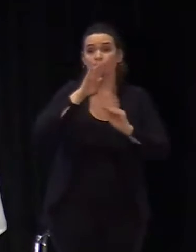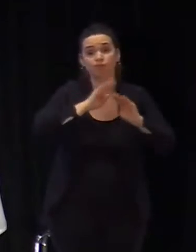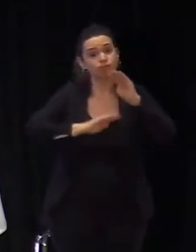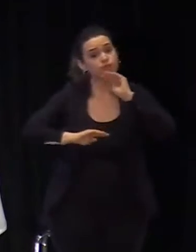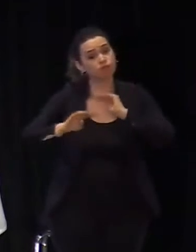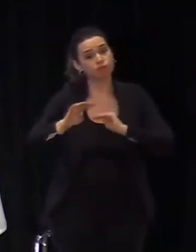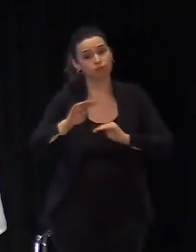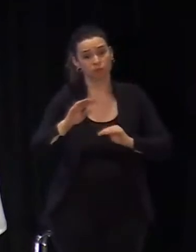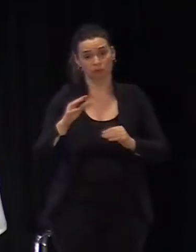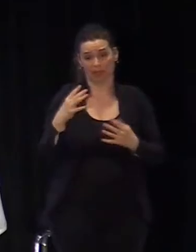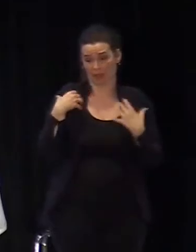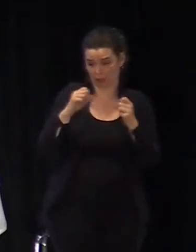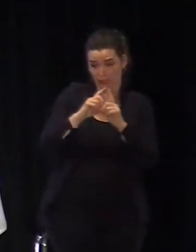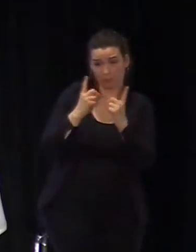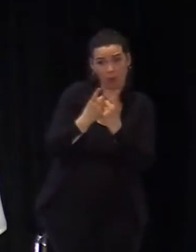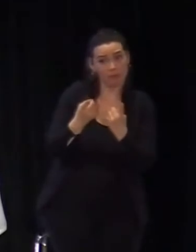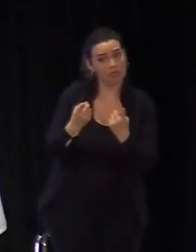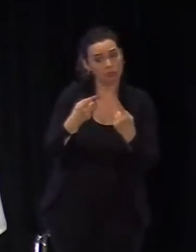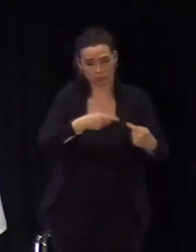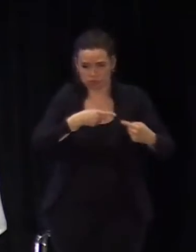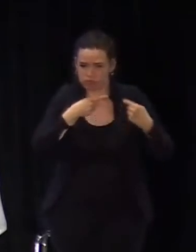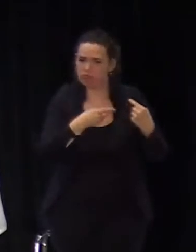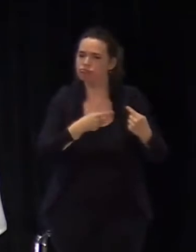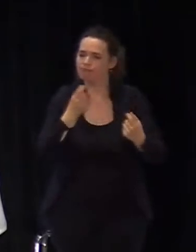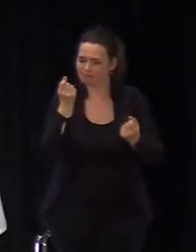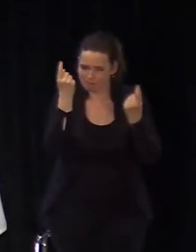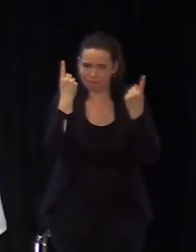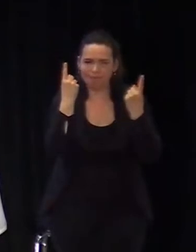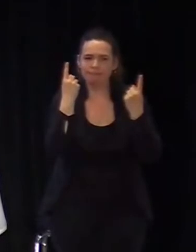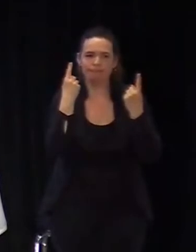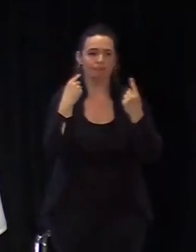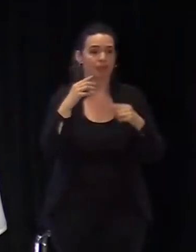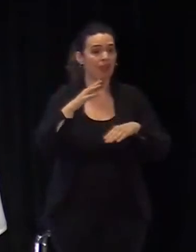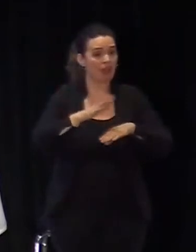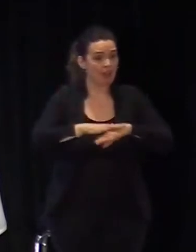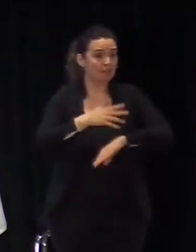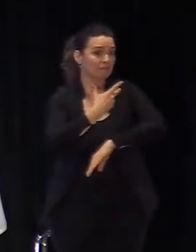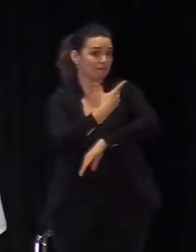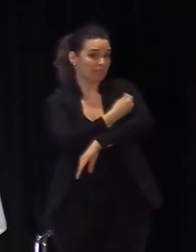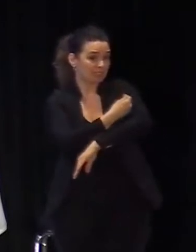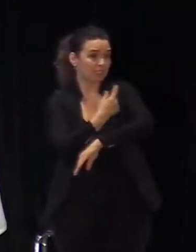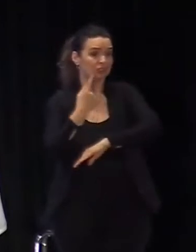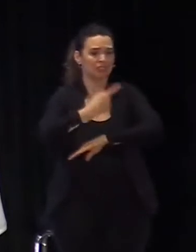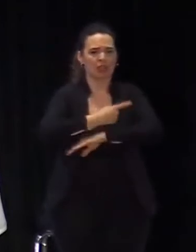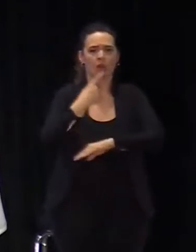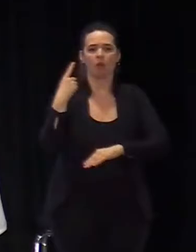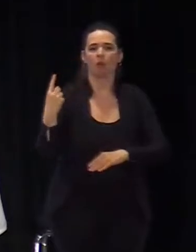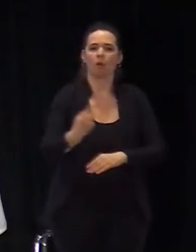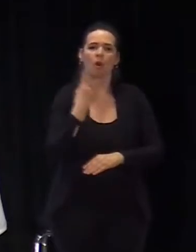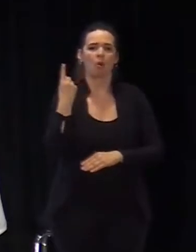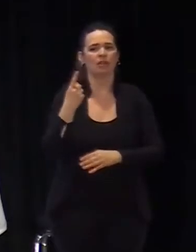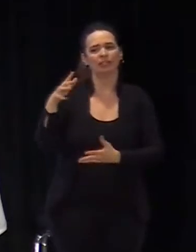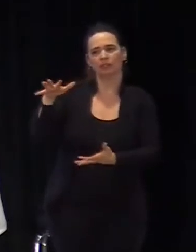at least a day. But that's what happens on vaccine day. So that's going to happen again. There's